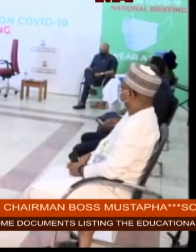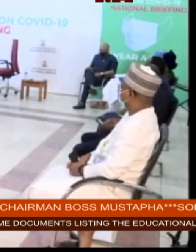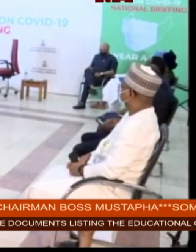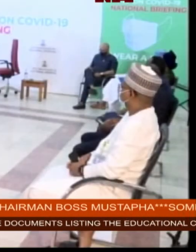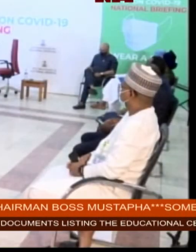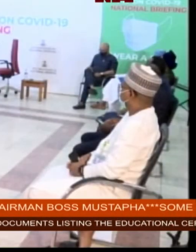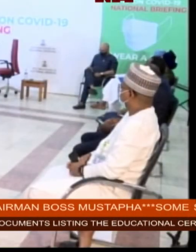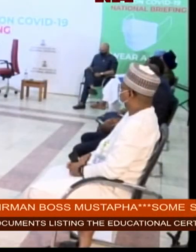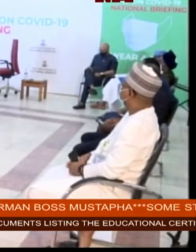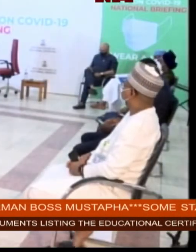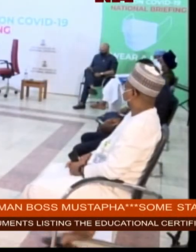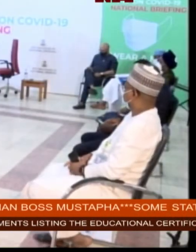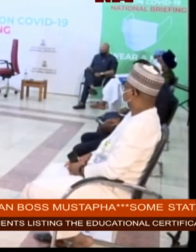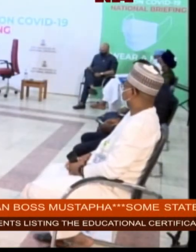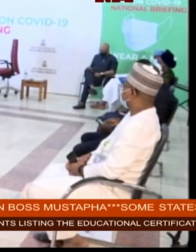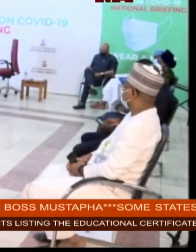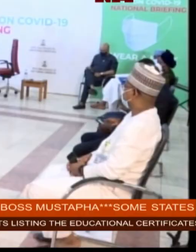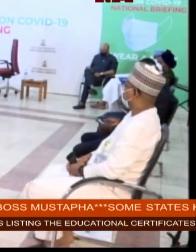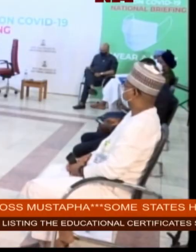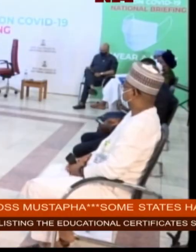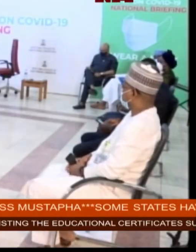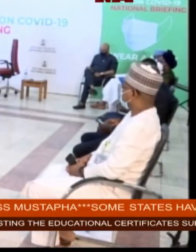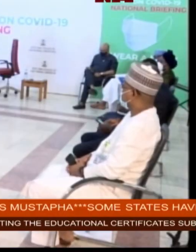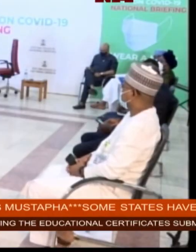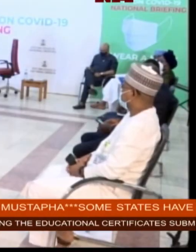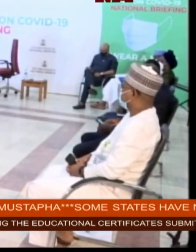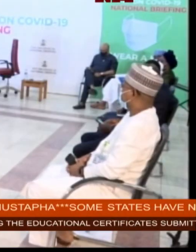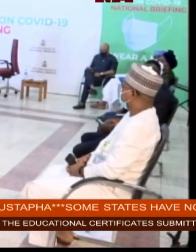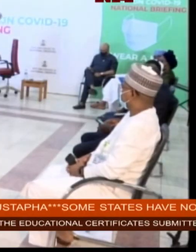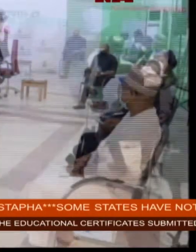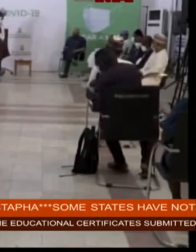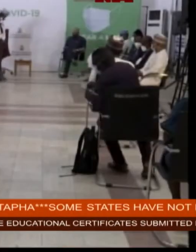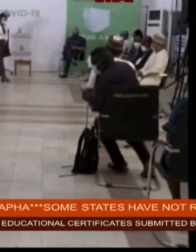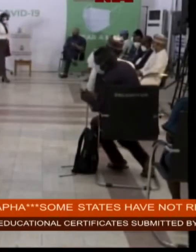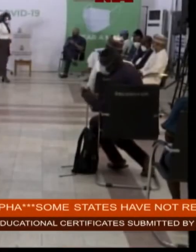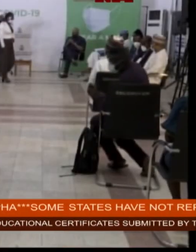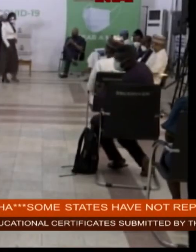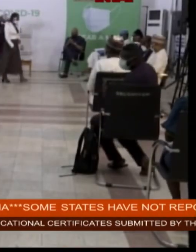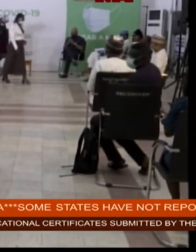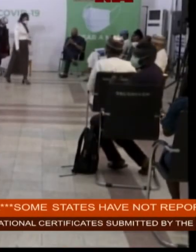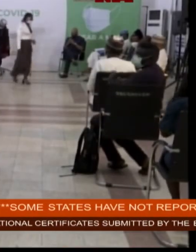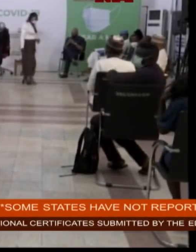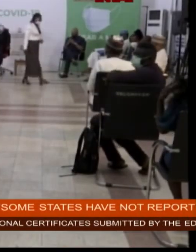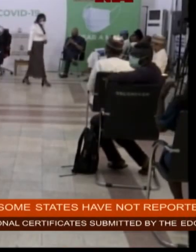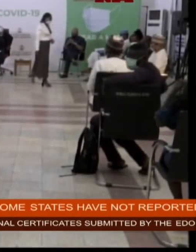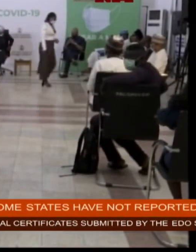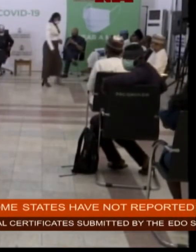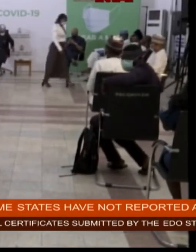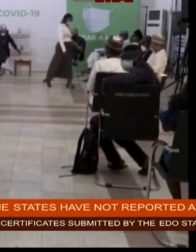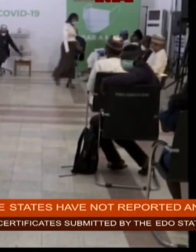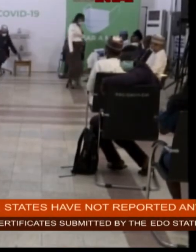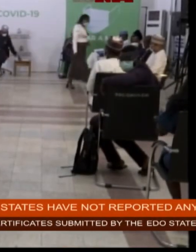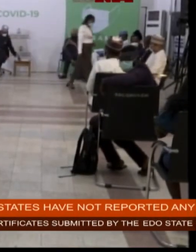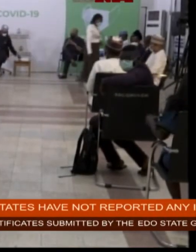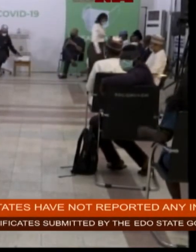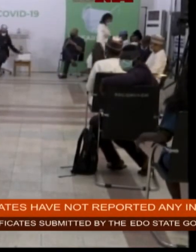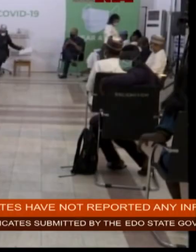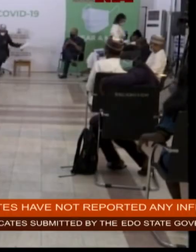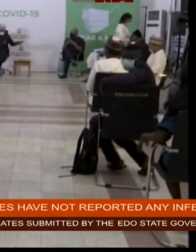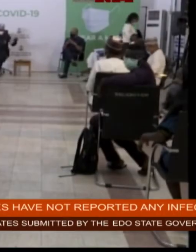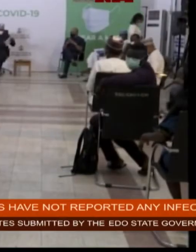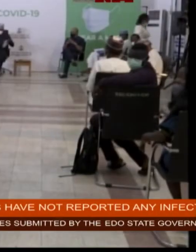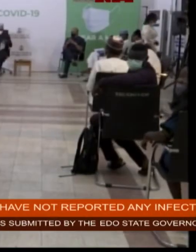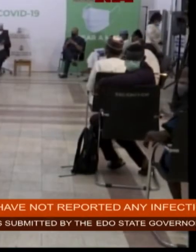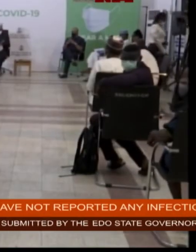great and wonderful evening. Thank you. Thank you very much, Chairman of PTF. Indeed, we are in perilous